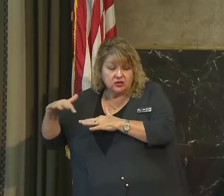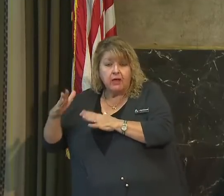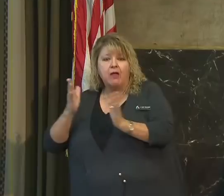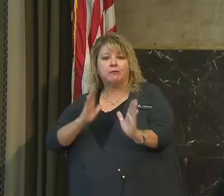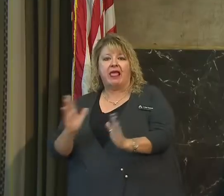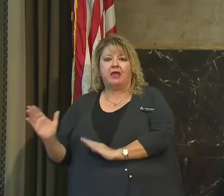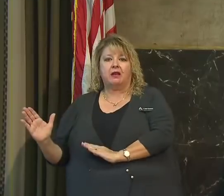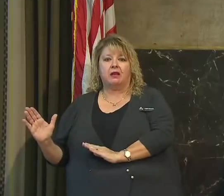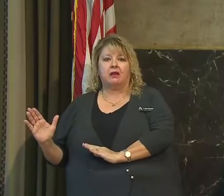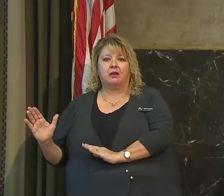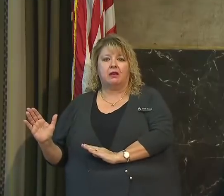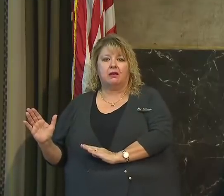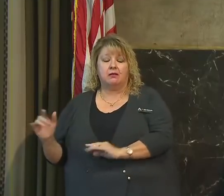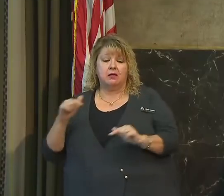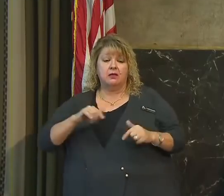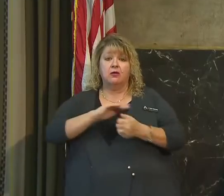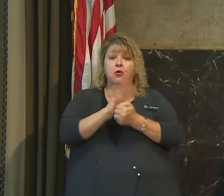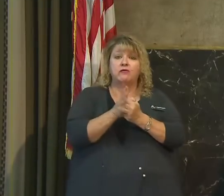We can be vaccinated.